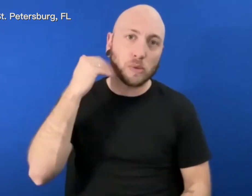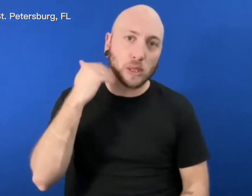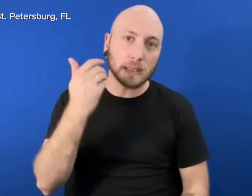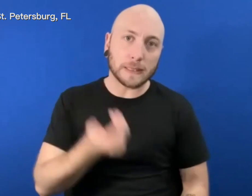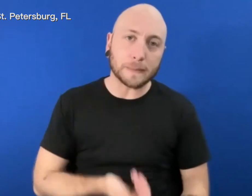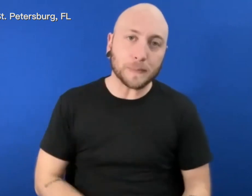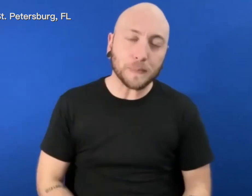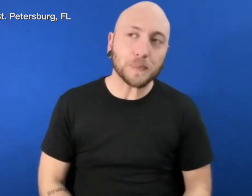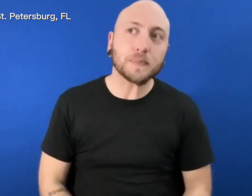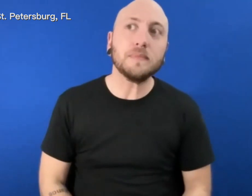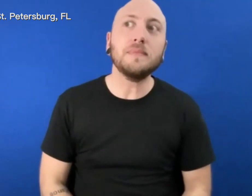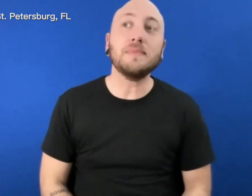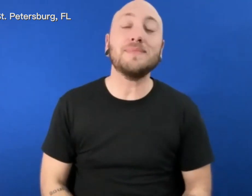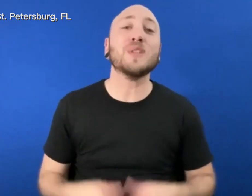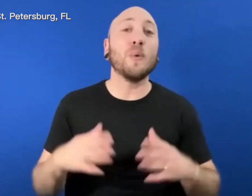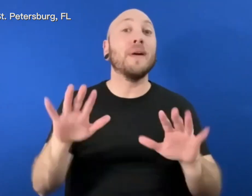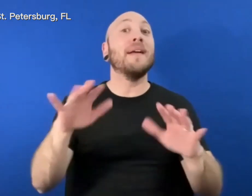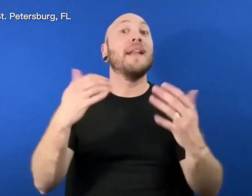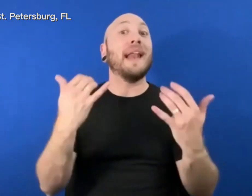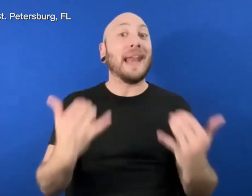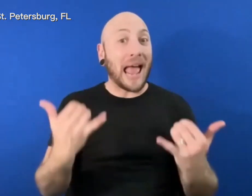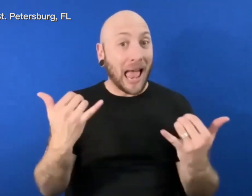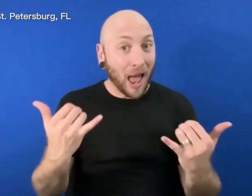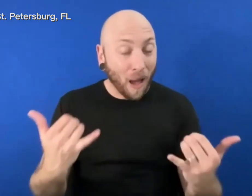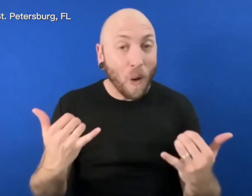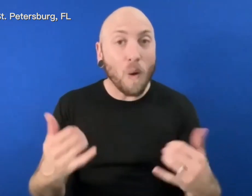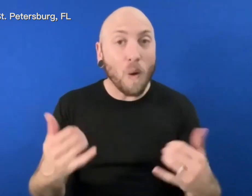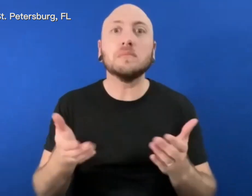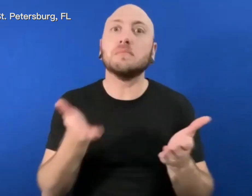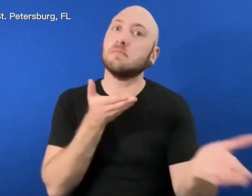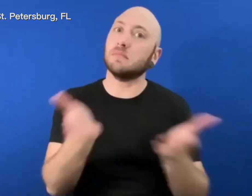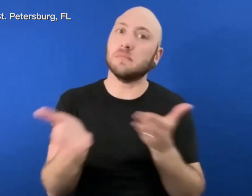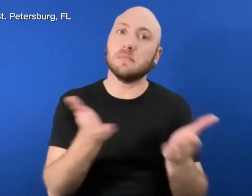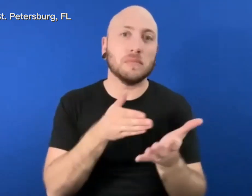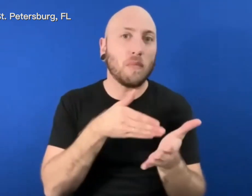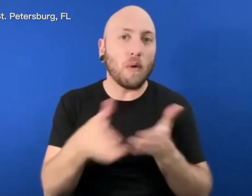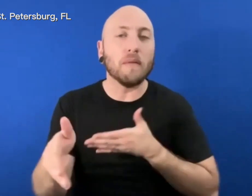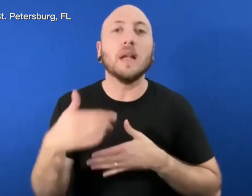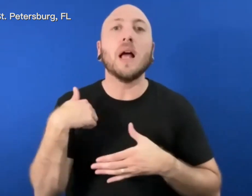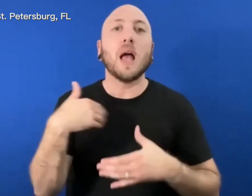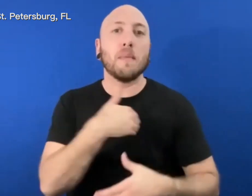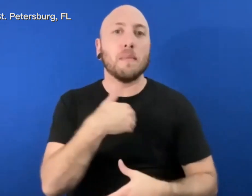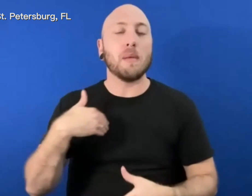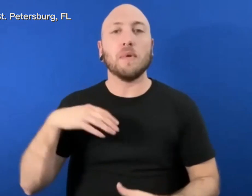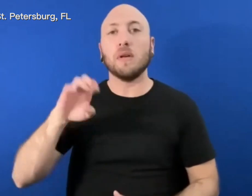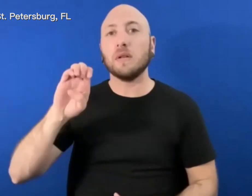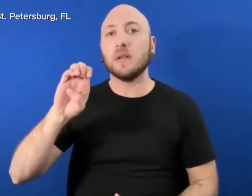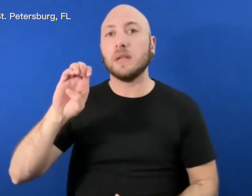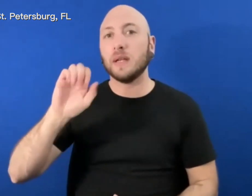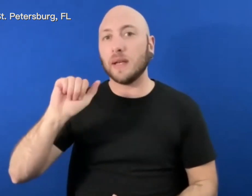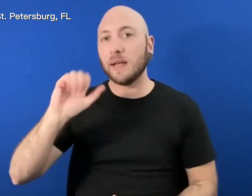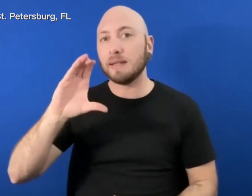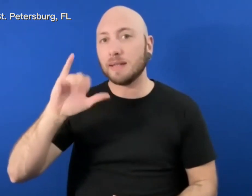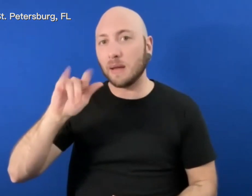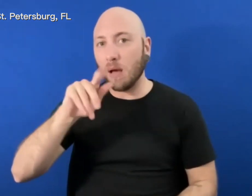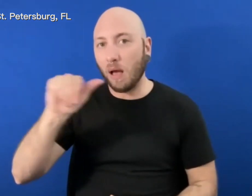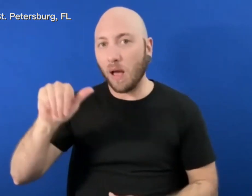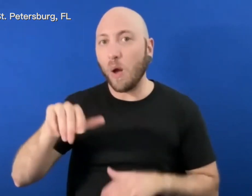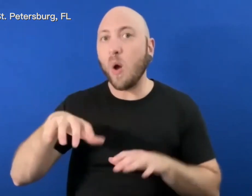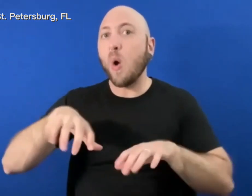I do a lot of service work in AA. I'm part of ECPAW host committee, which is the Eastern Area Convention of Young